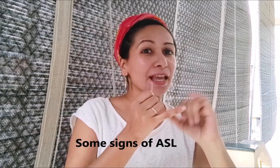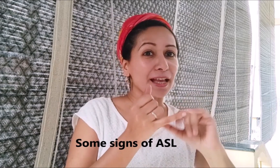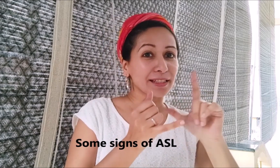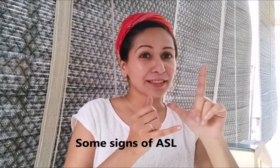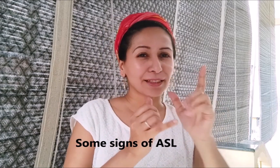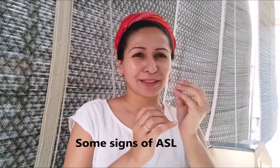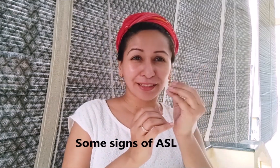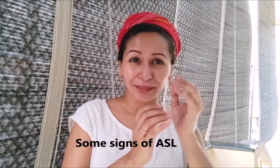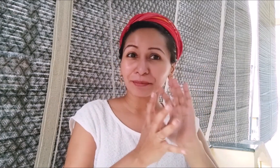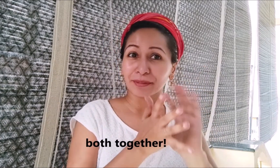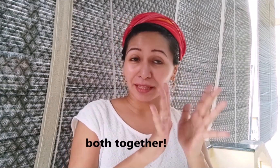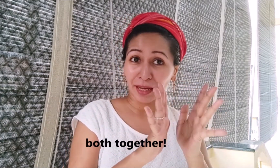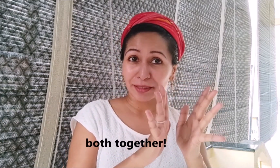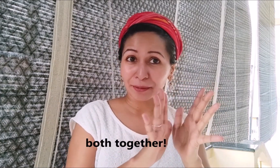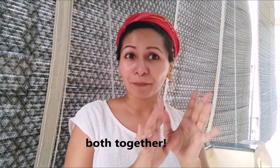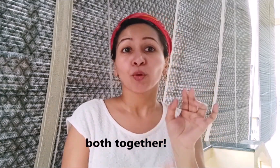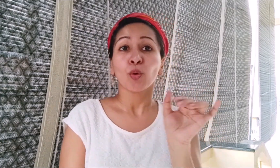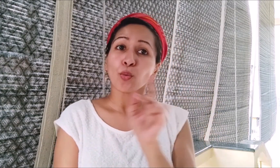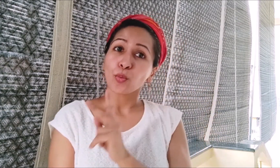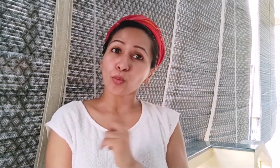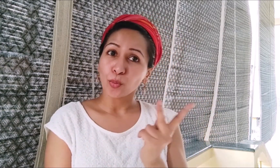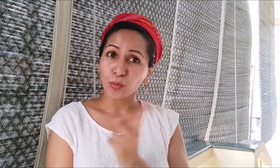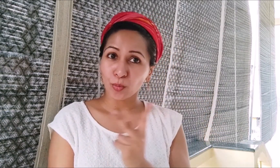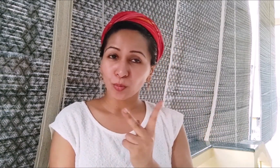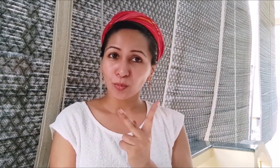ASL, both together.